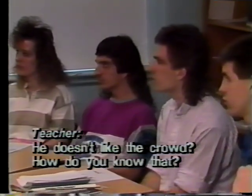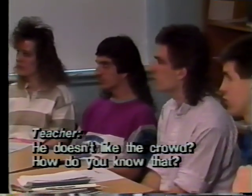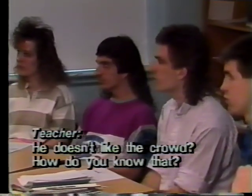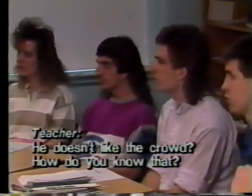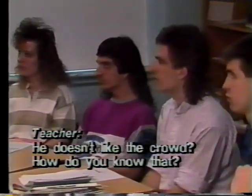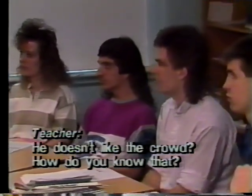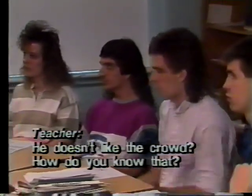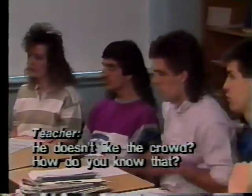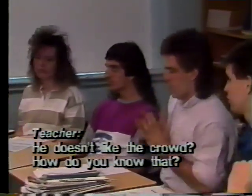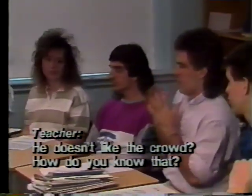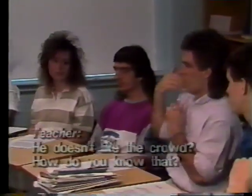that?